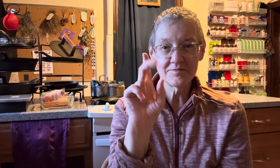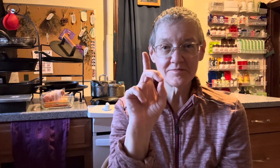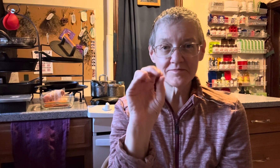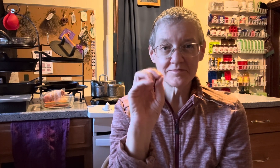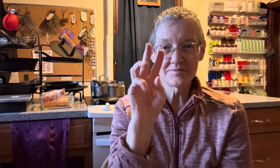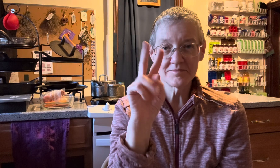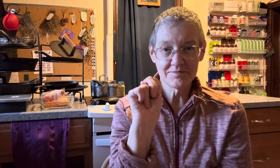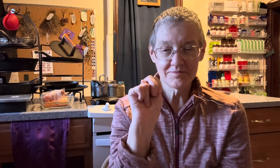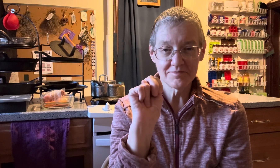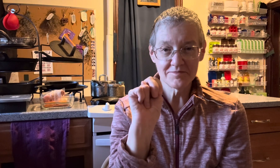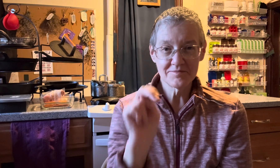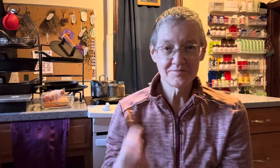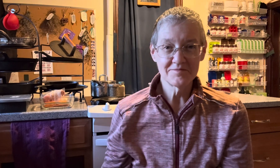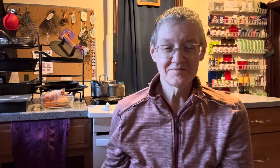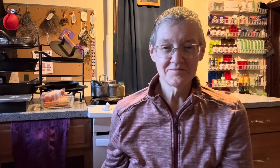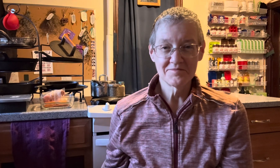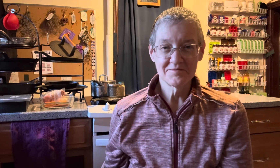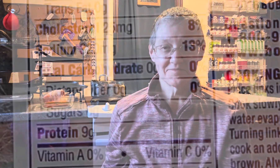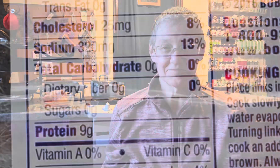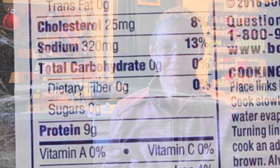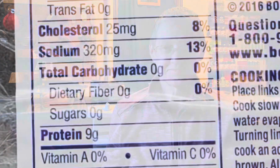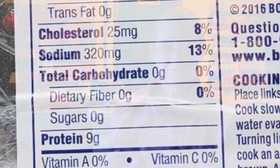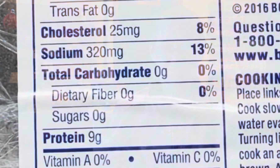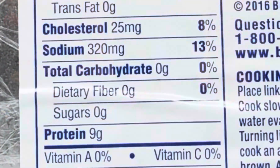They round down.